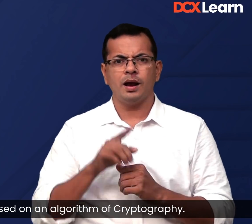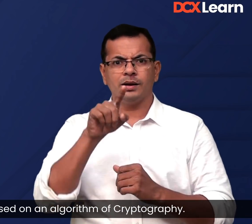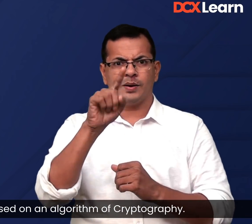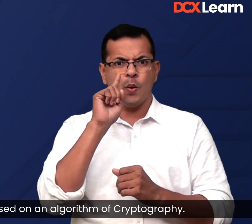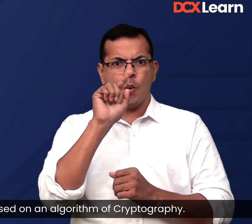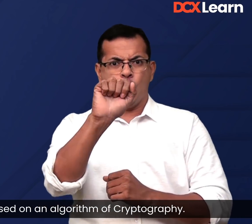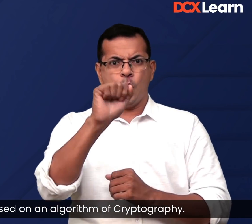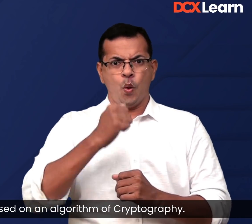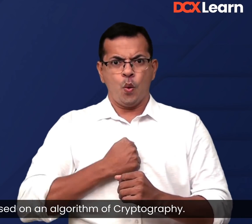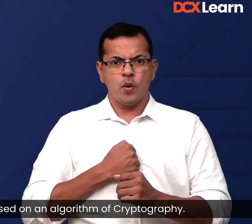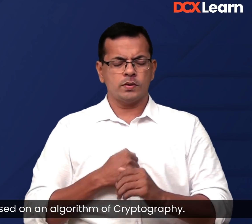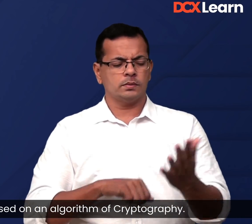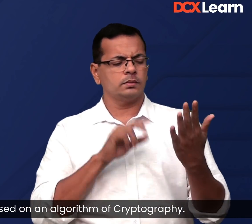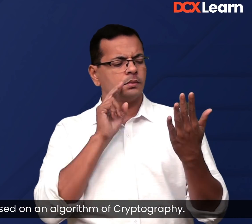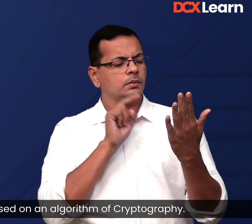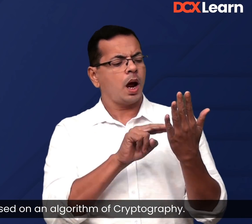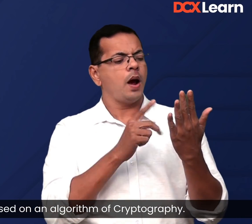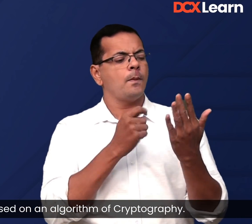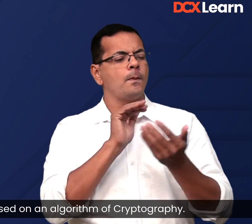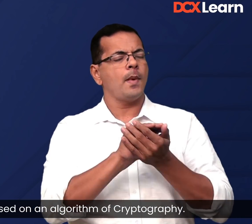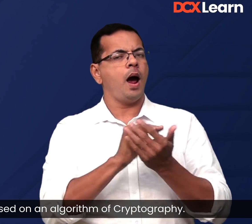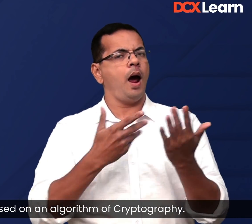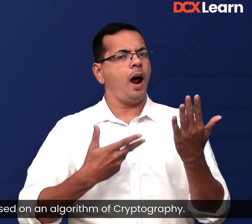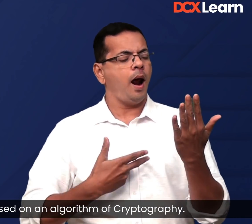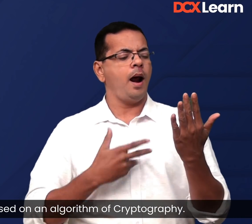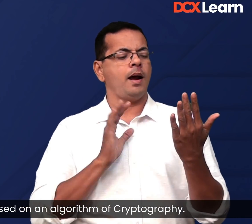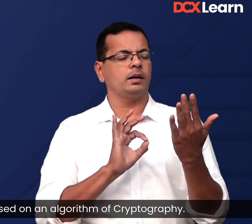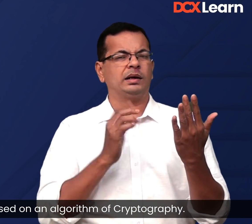the technology is based on an algorithm of cryptography the